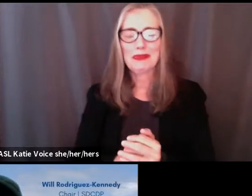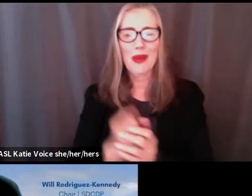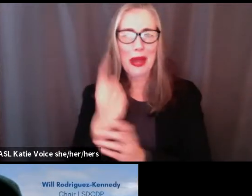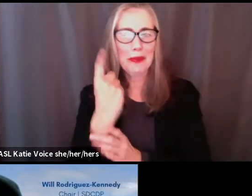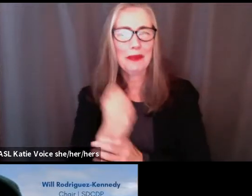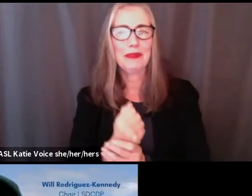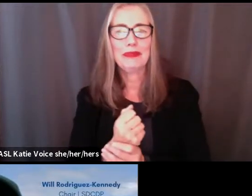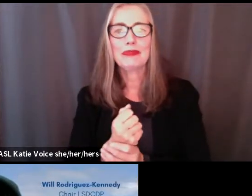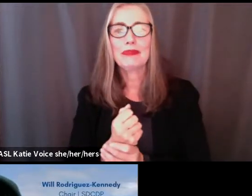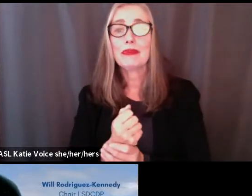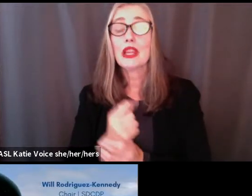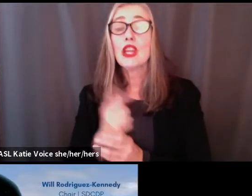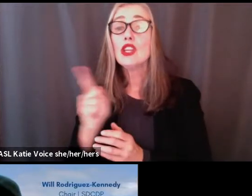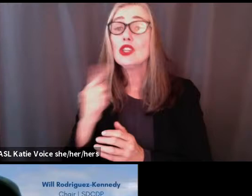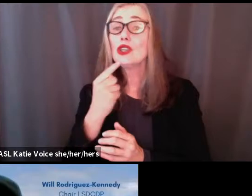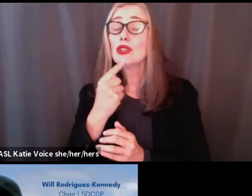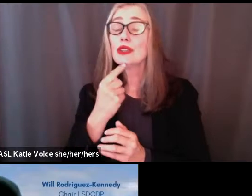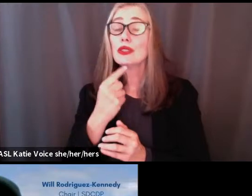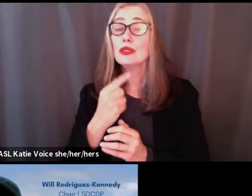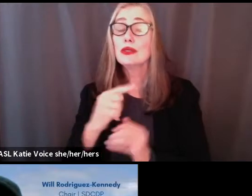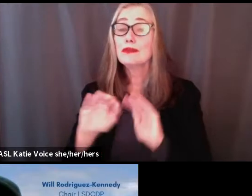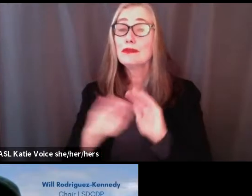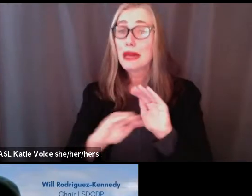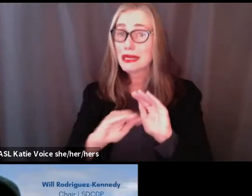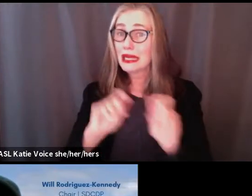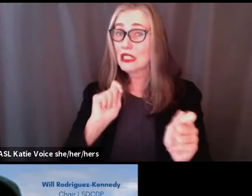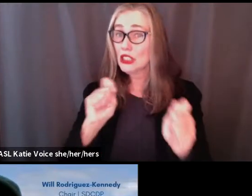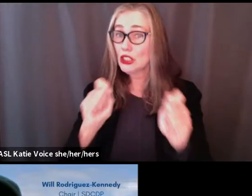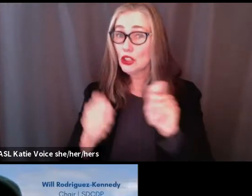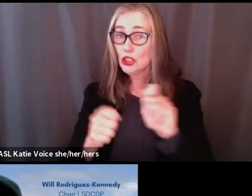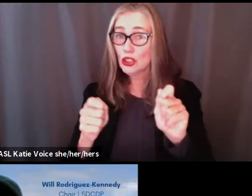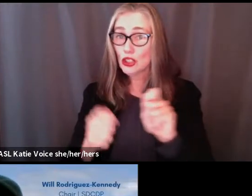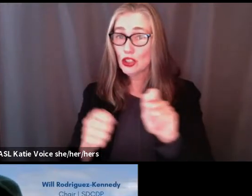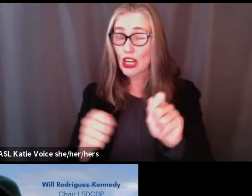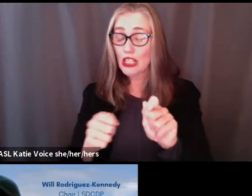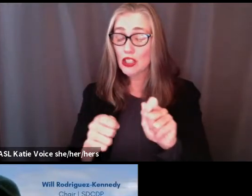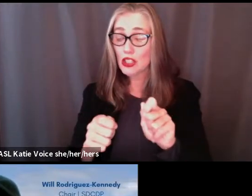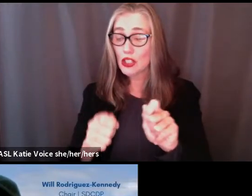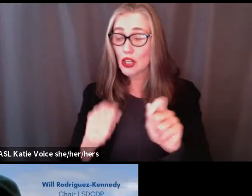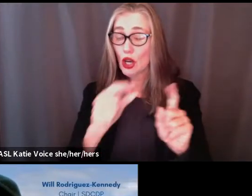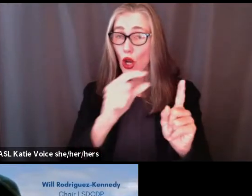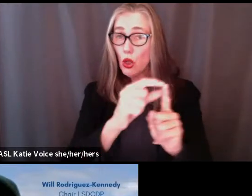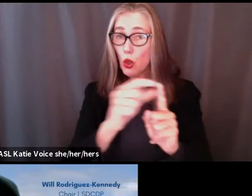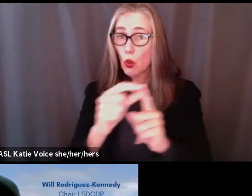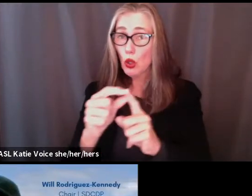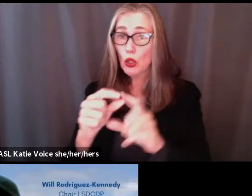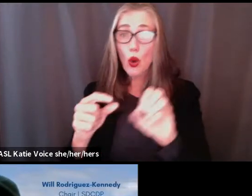so basically, you're just changing the word or to